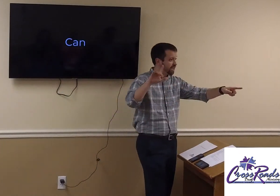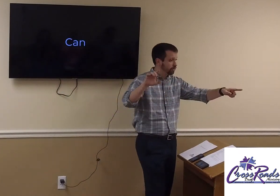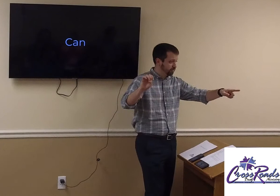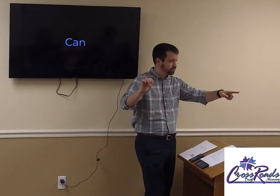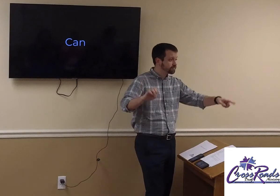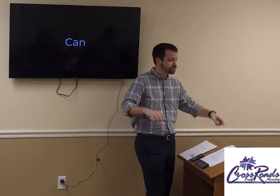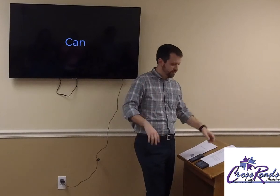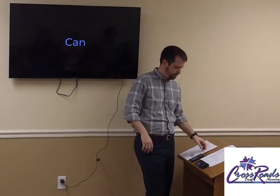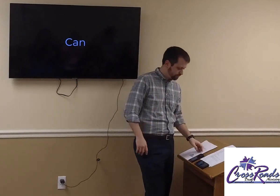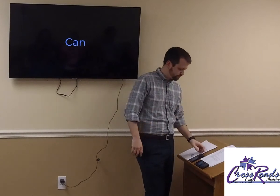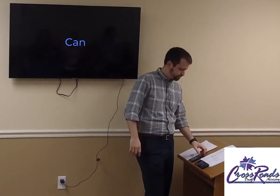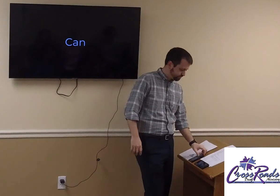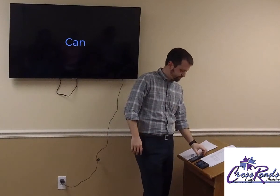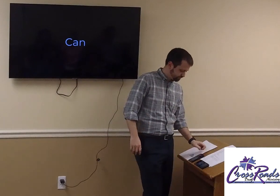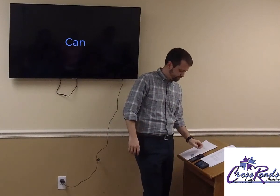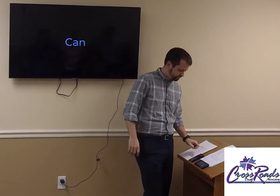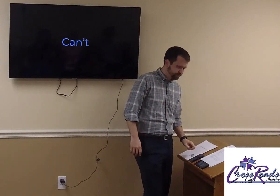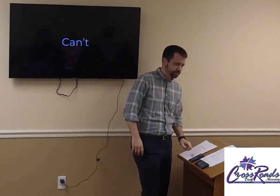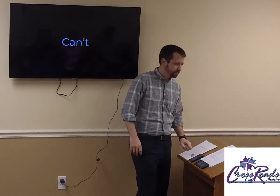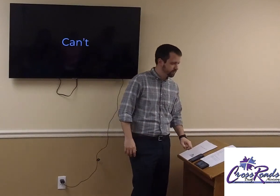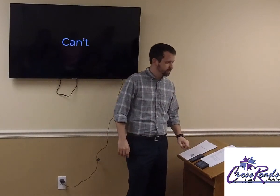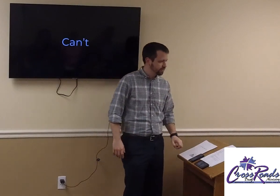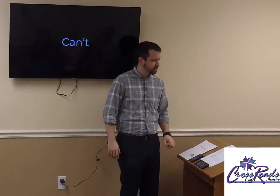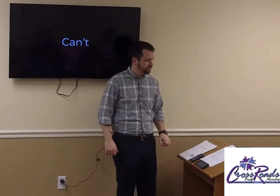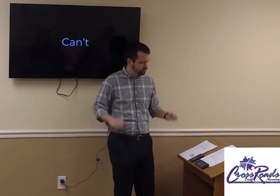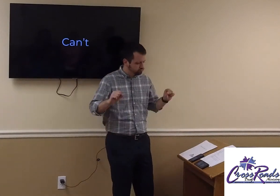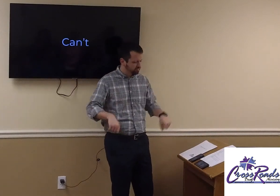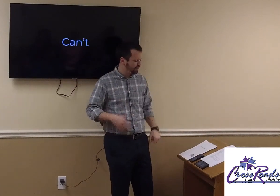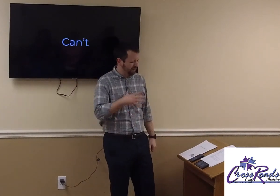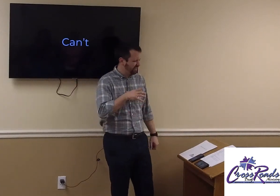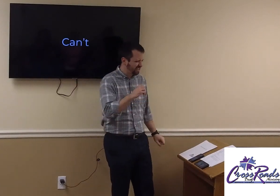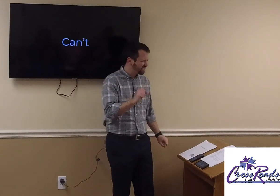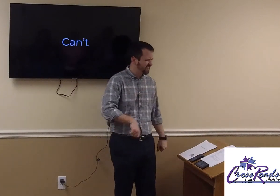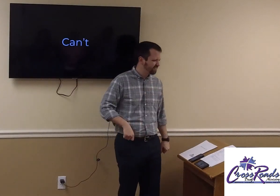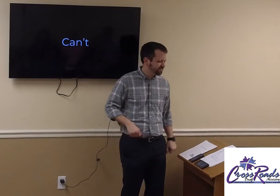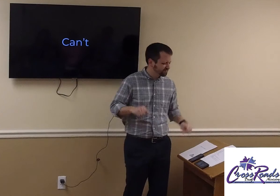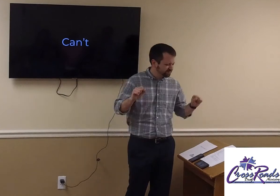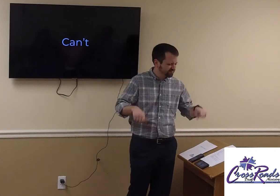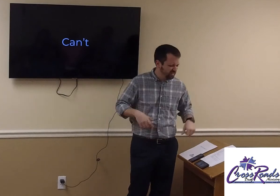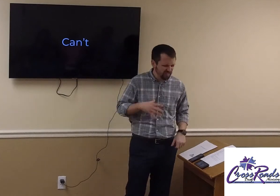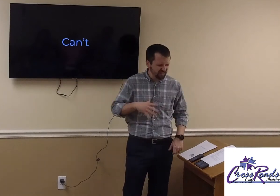able. so many different Yep. videos. Can or able? Yeah, you have to hear both hands you want. Good for you. Can either, can.